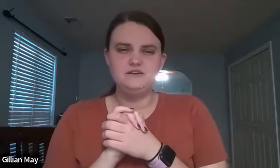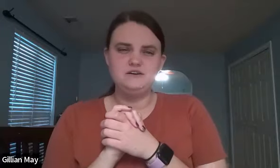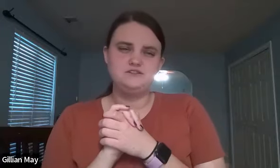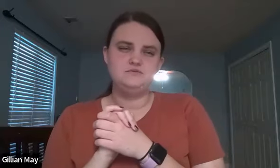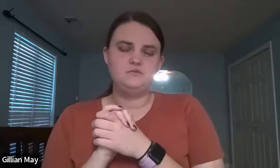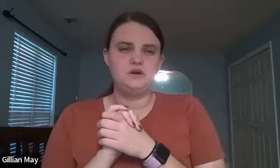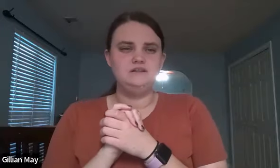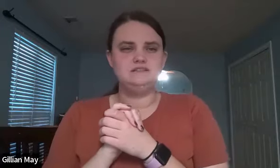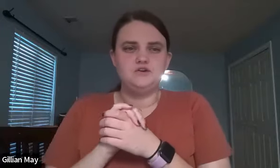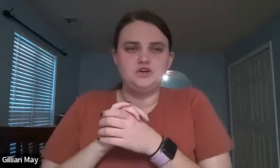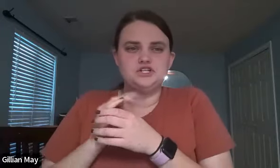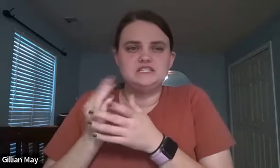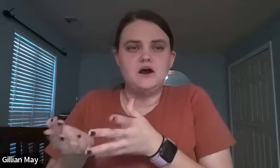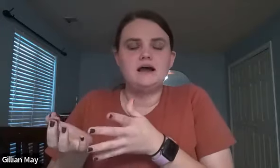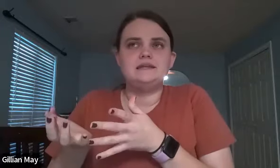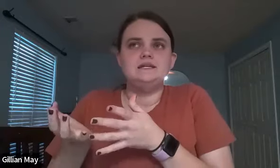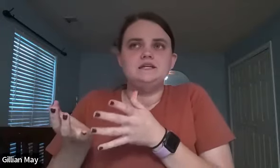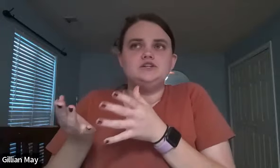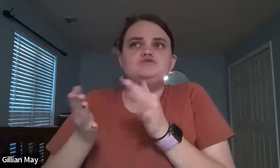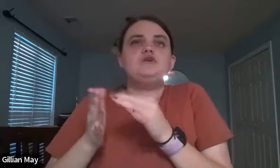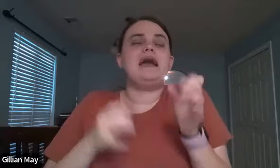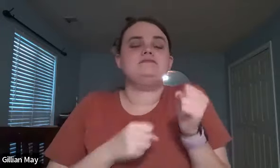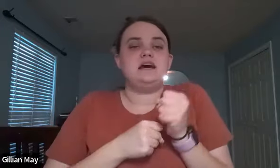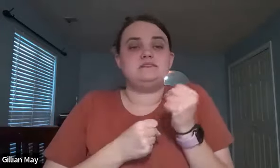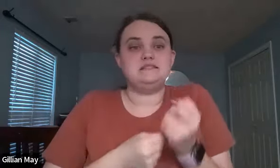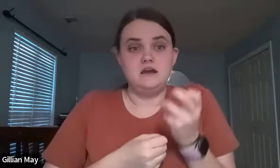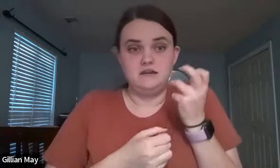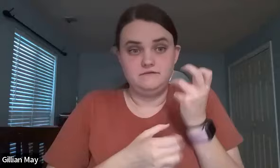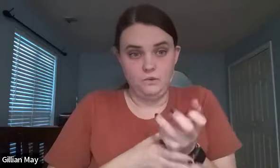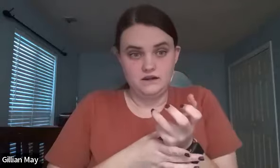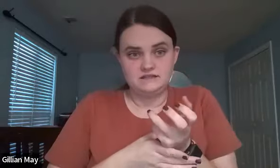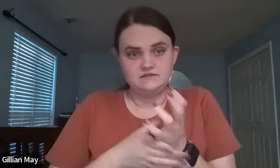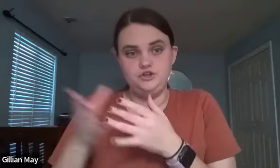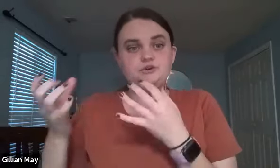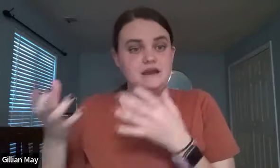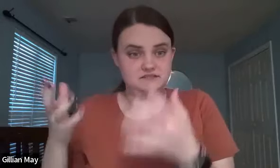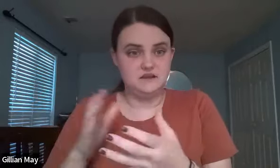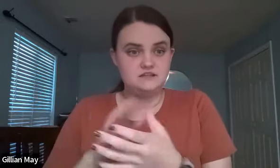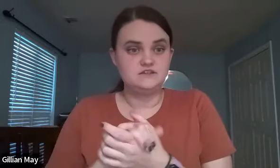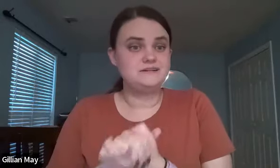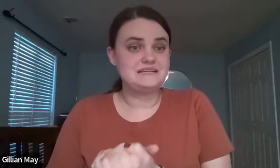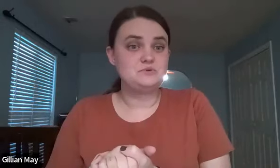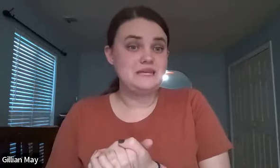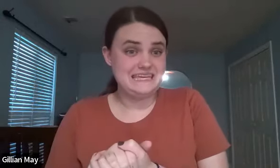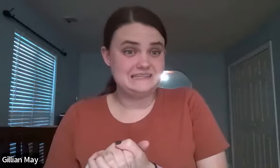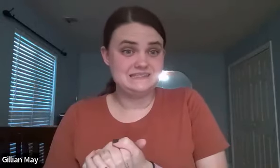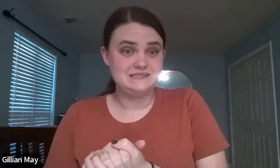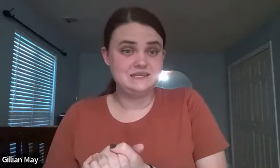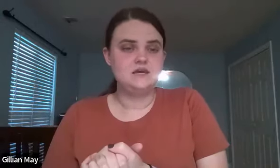there are certain words that are just not, you don't have to have a sign for it, or you don't have to sign. So for example, is,